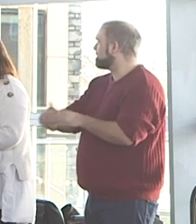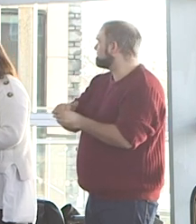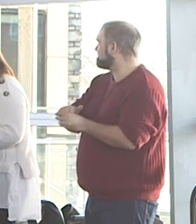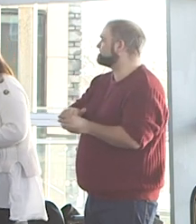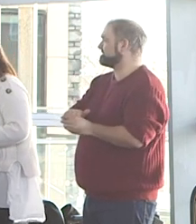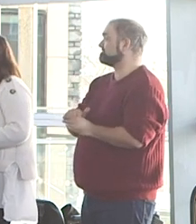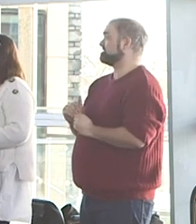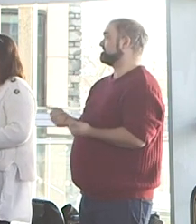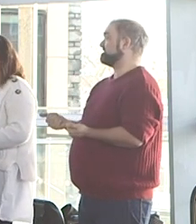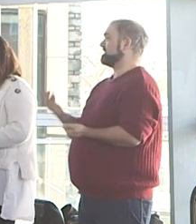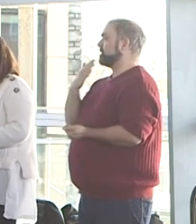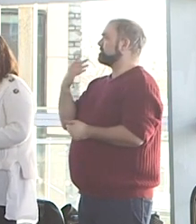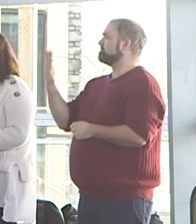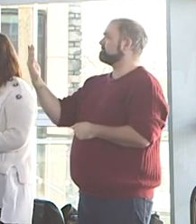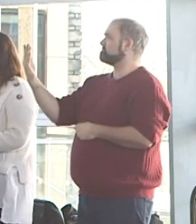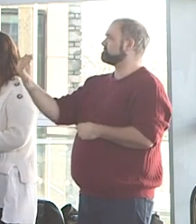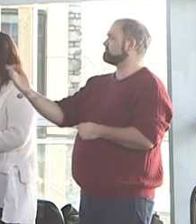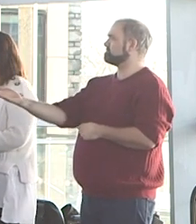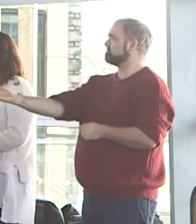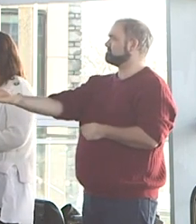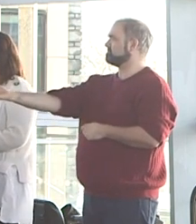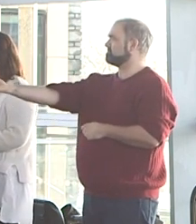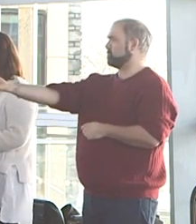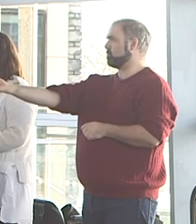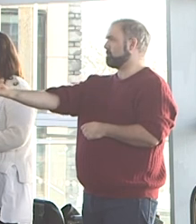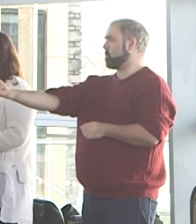have a chat later. Yes, please.